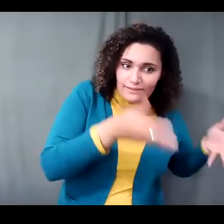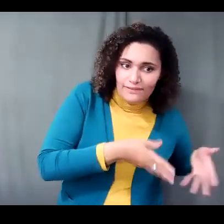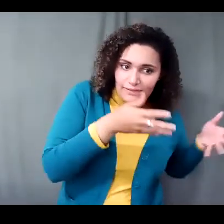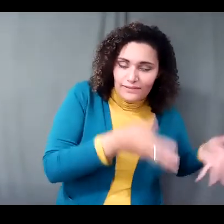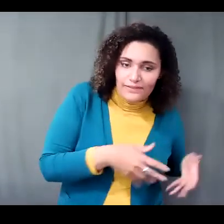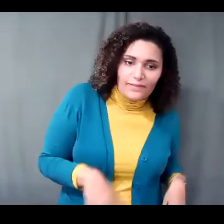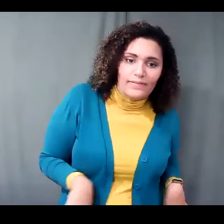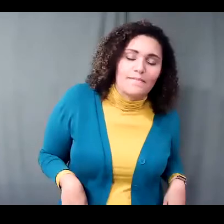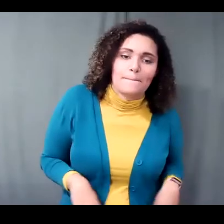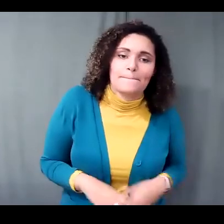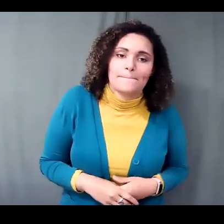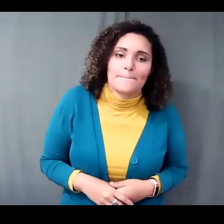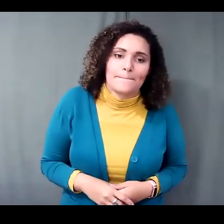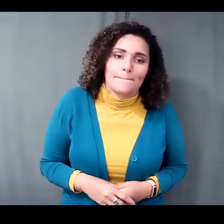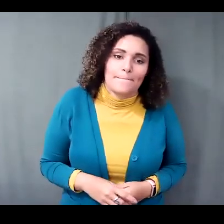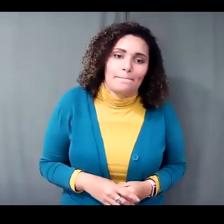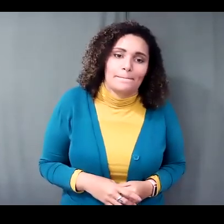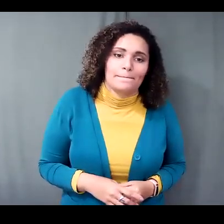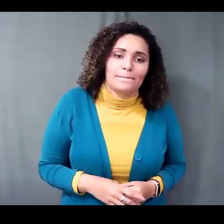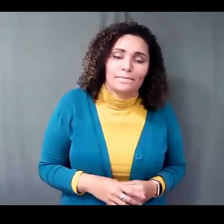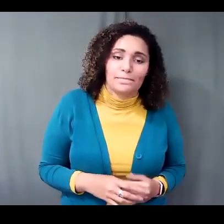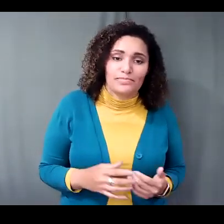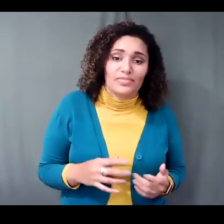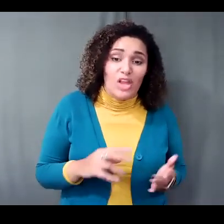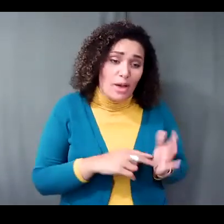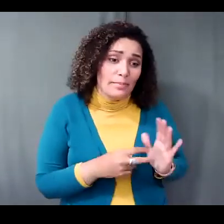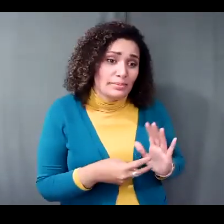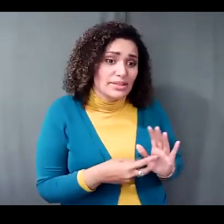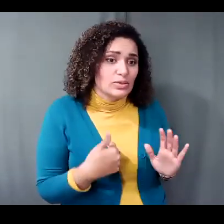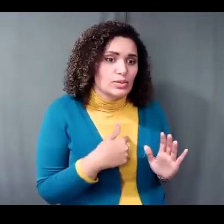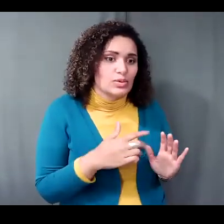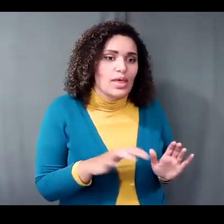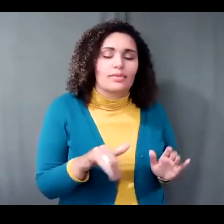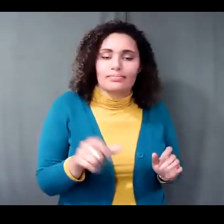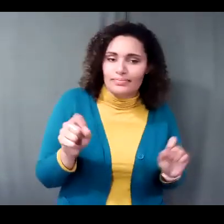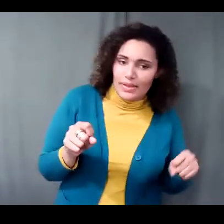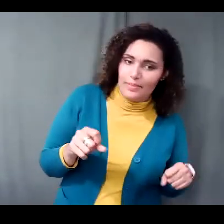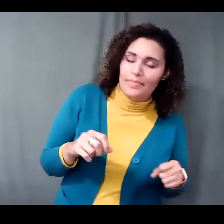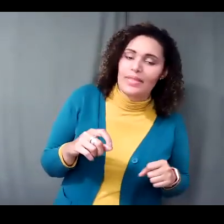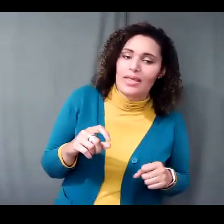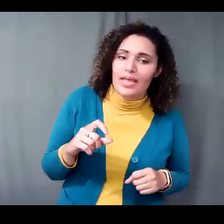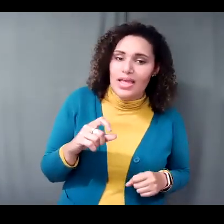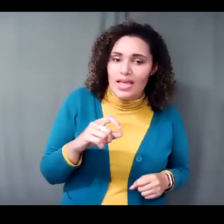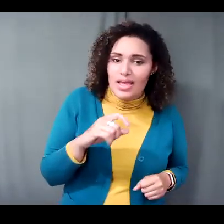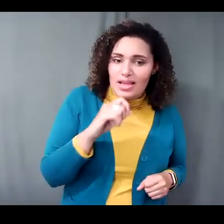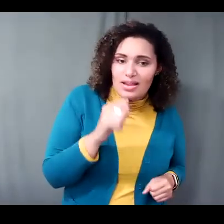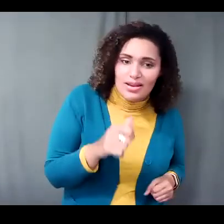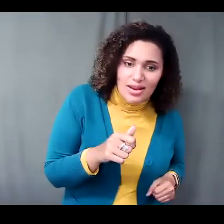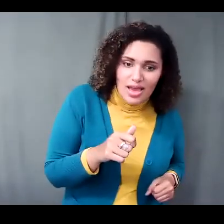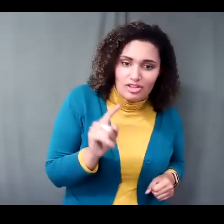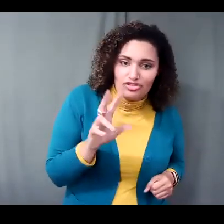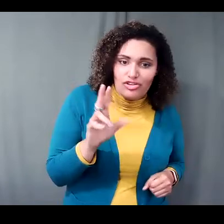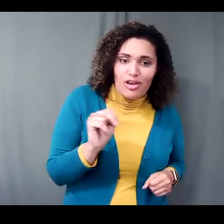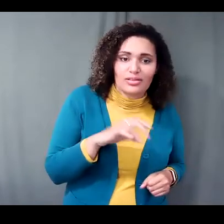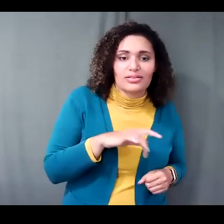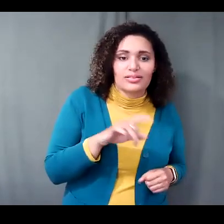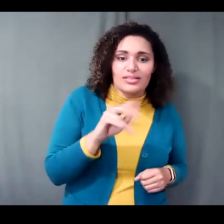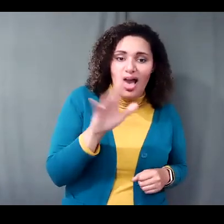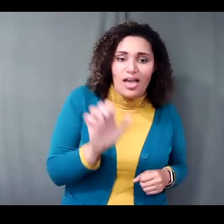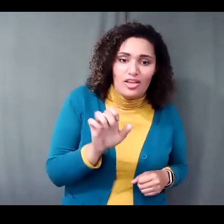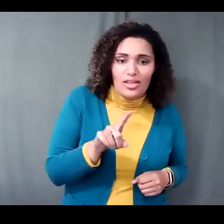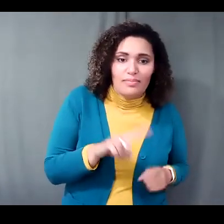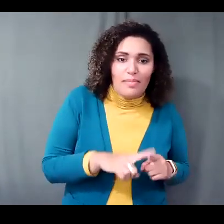rosé that we decided we did not That's true. think was good enough to be rosé. Rosé is difficult to make, and we are, Sarah